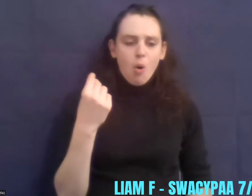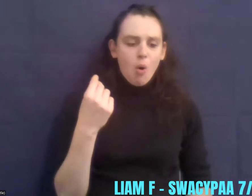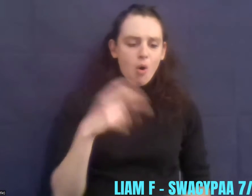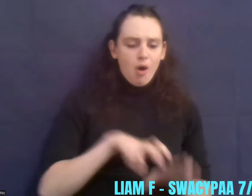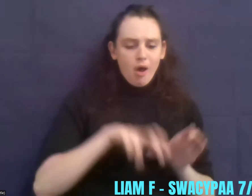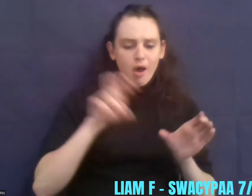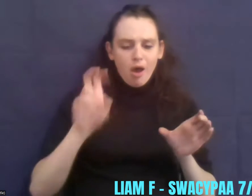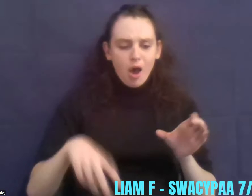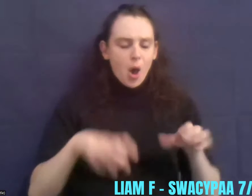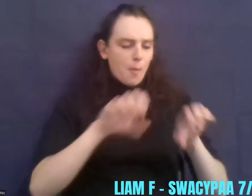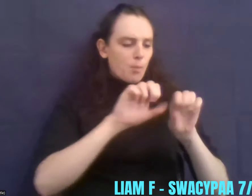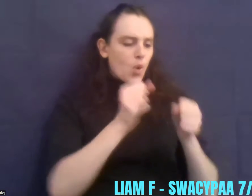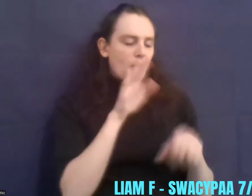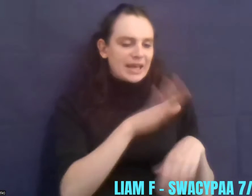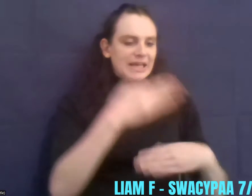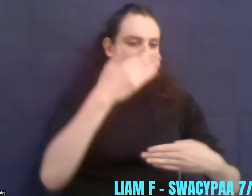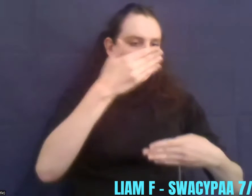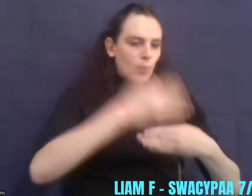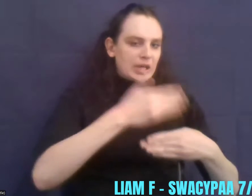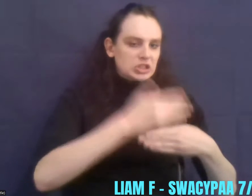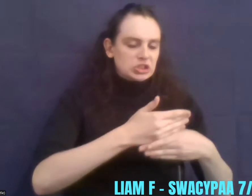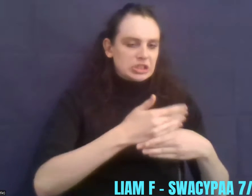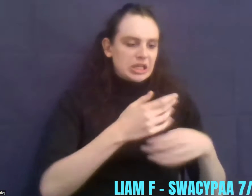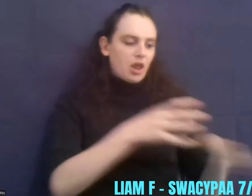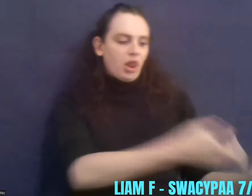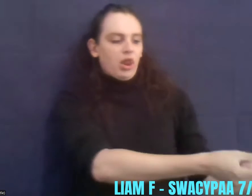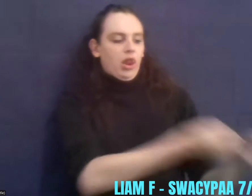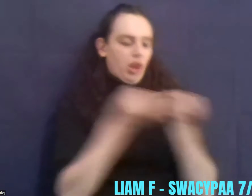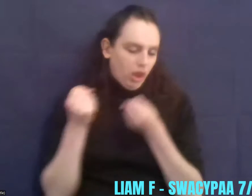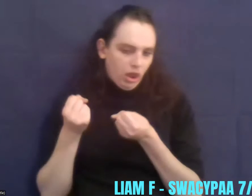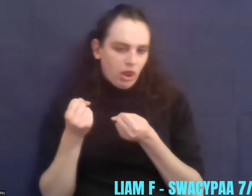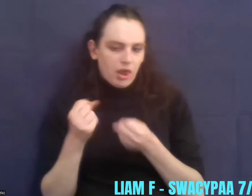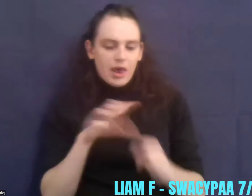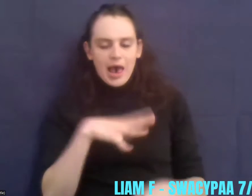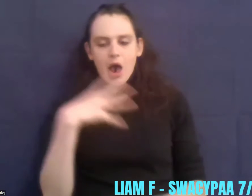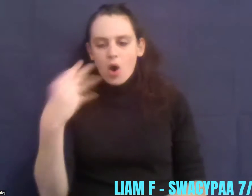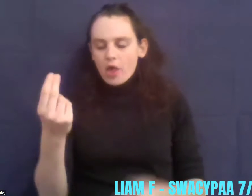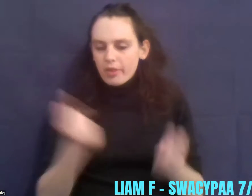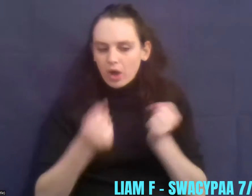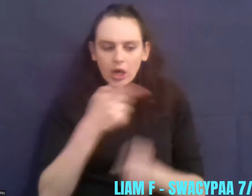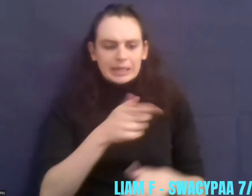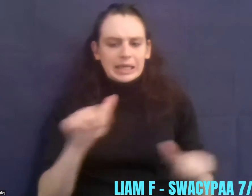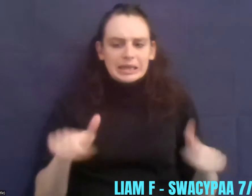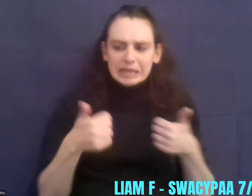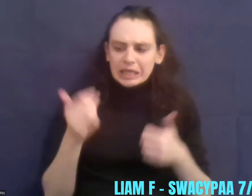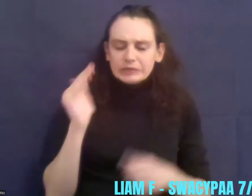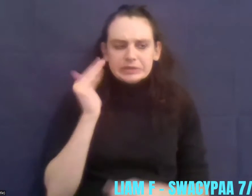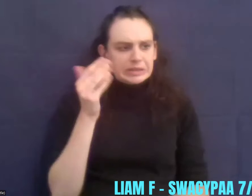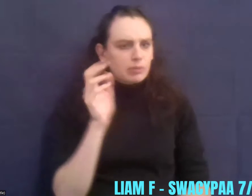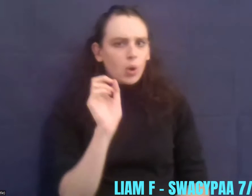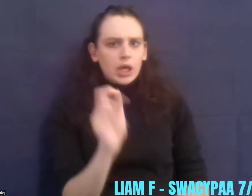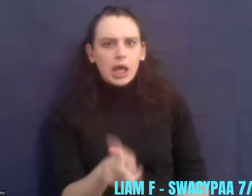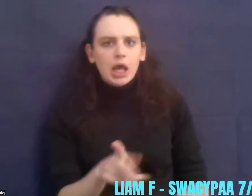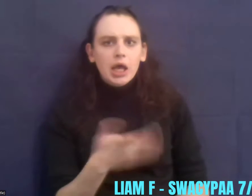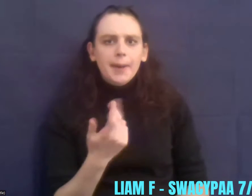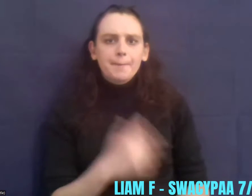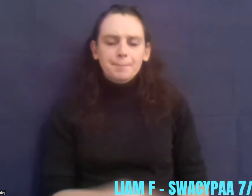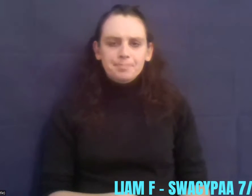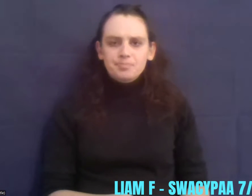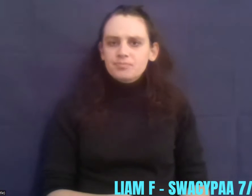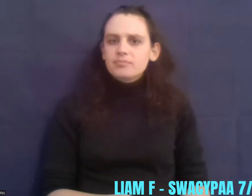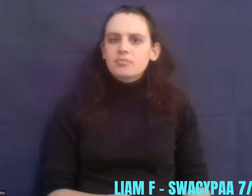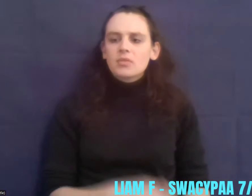got him out of his car. He was alive and seemingly mostly okay. Some more